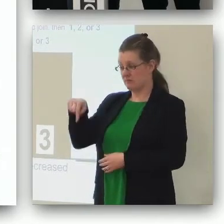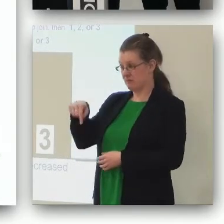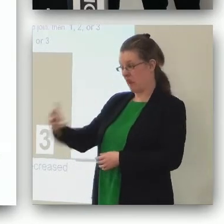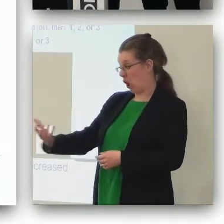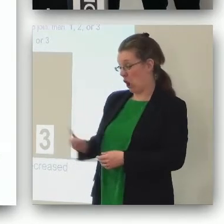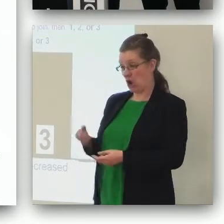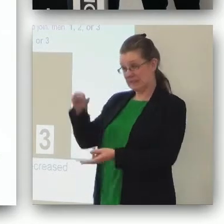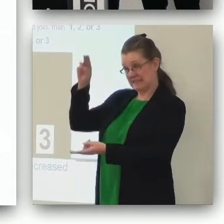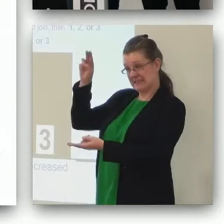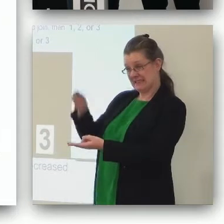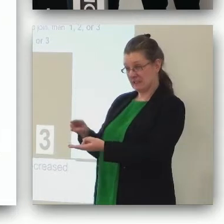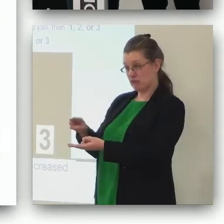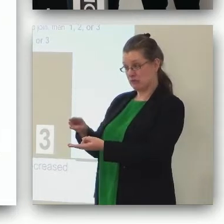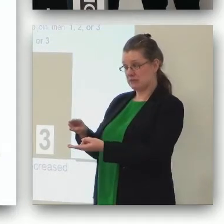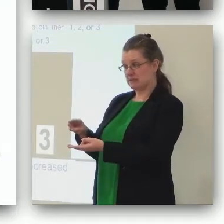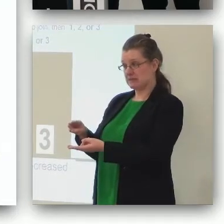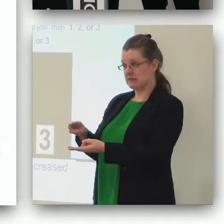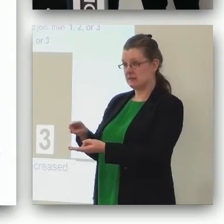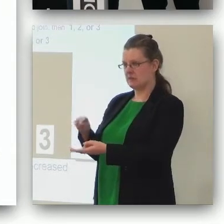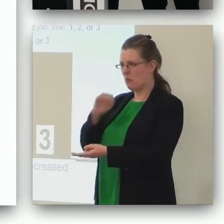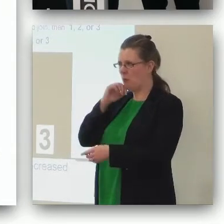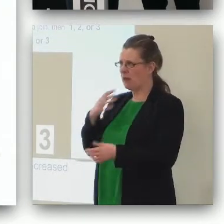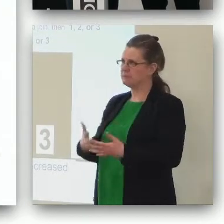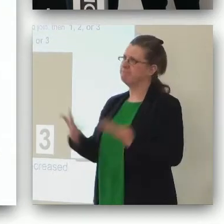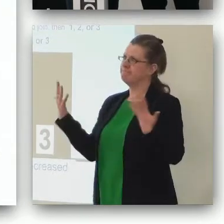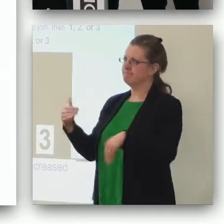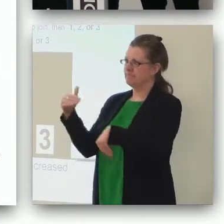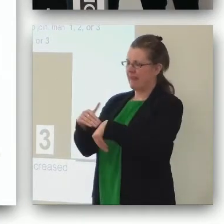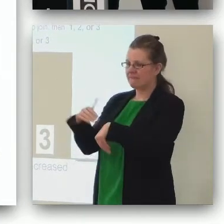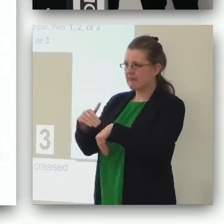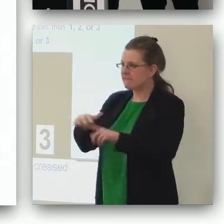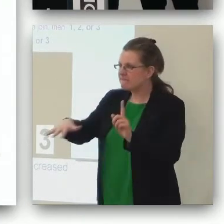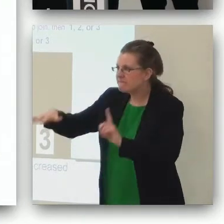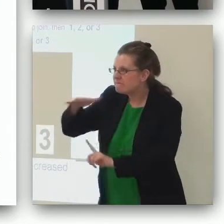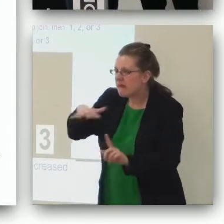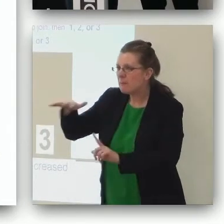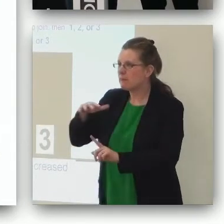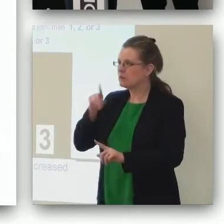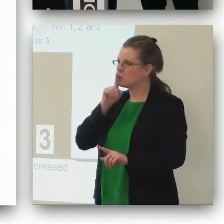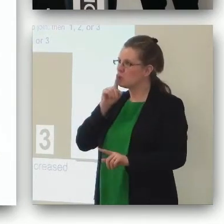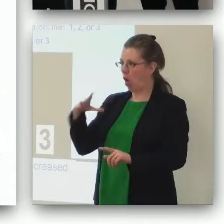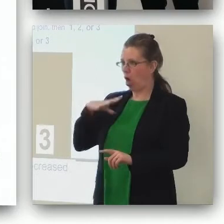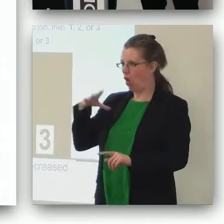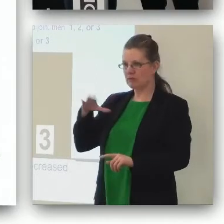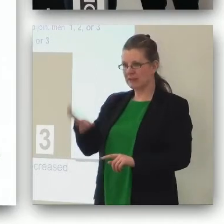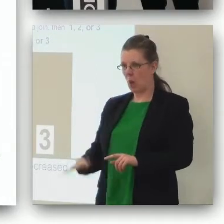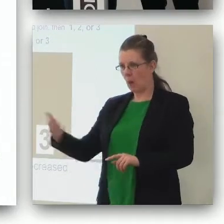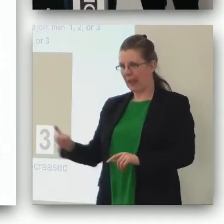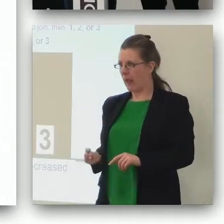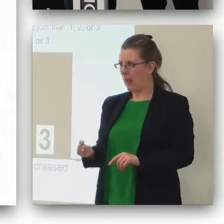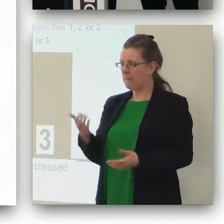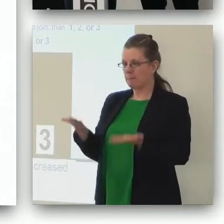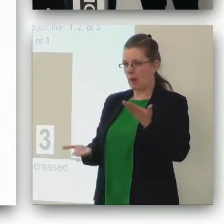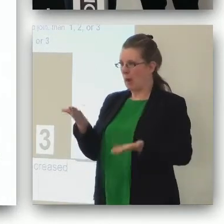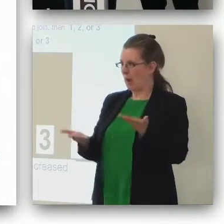in earnings is likely to have a more dramatic effect on families that have a low income compared to those that